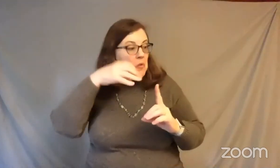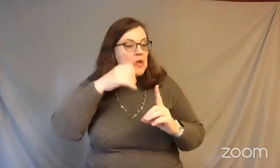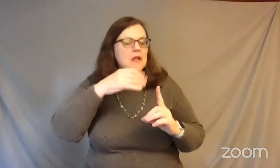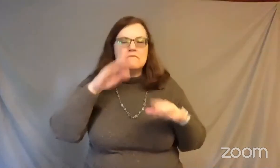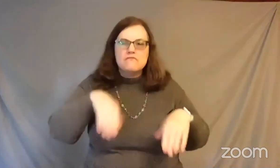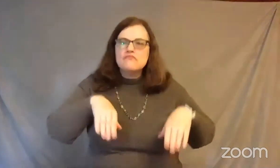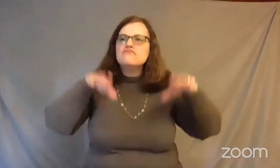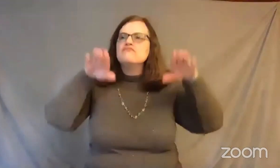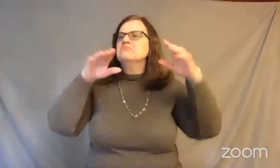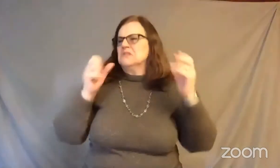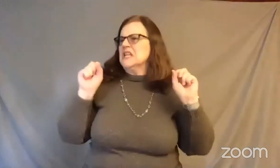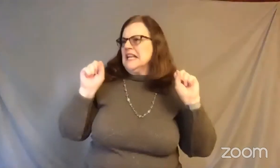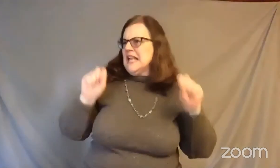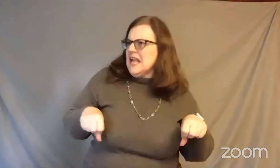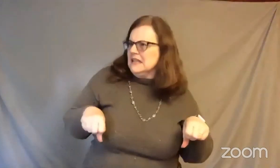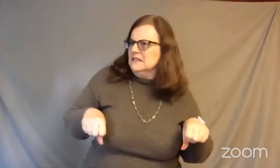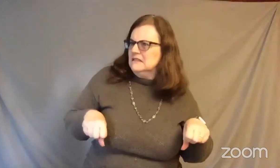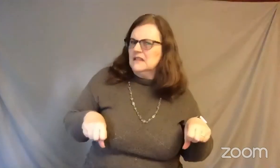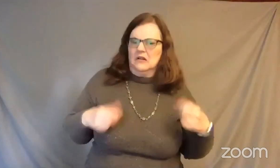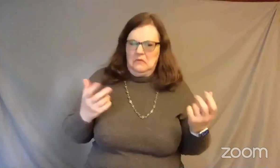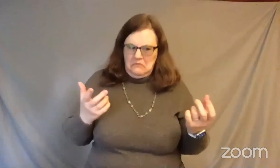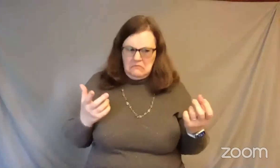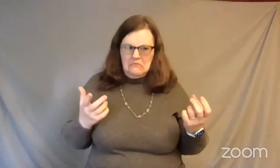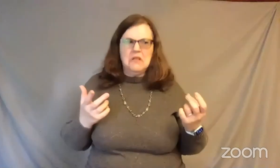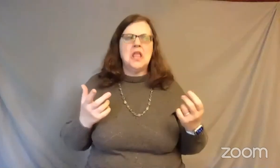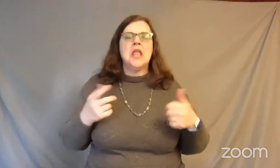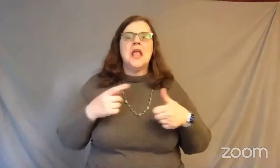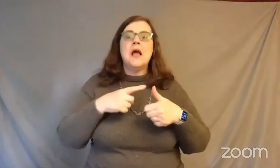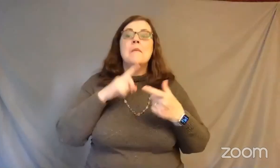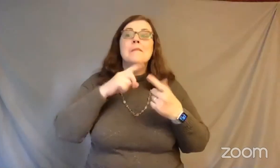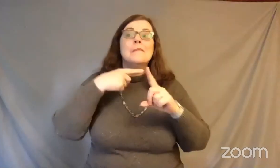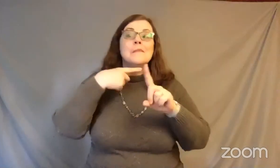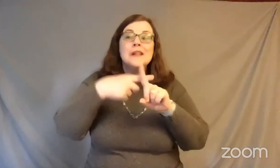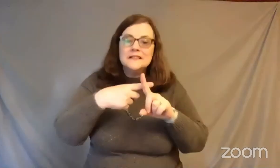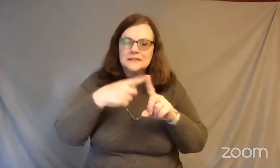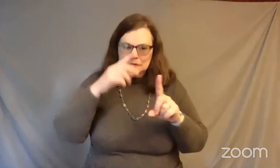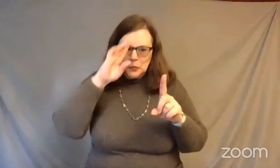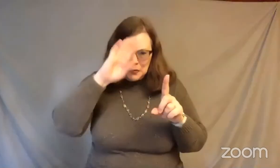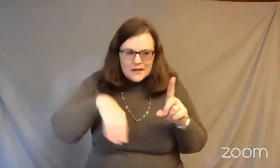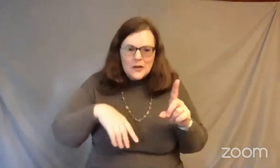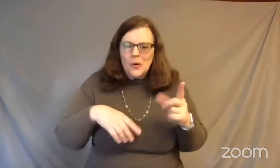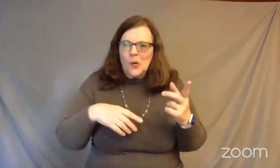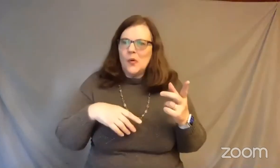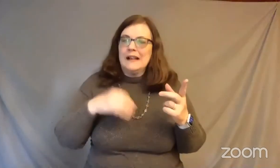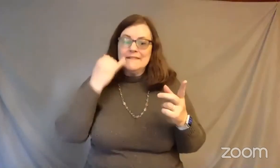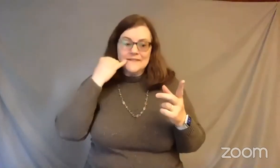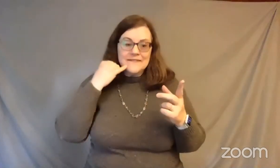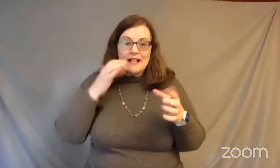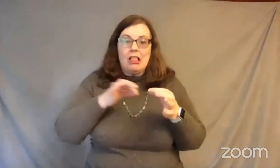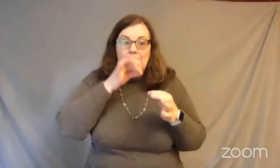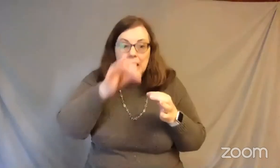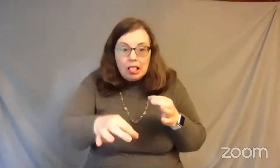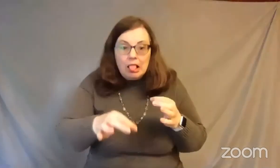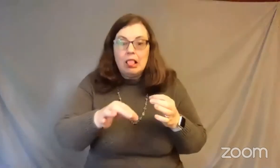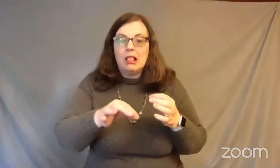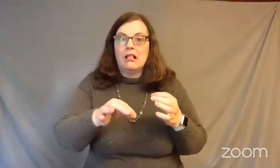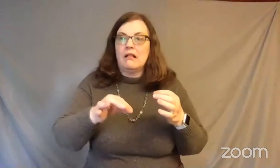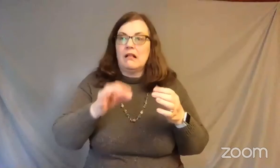If there's exposure from birth to both languages, then we can see these results. If